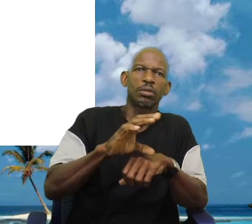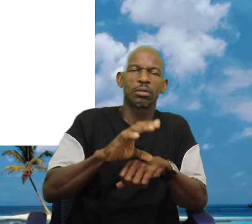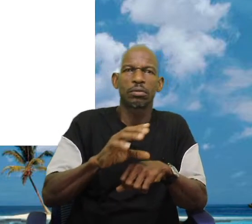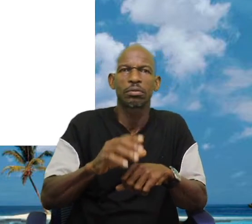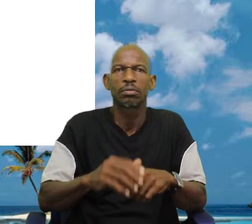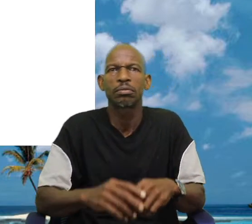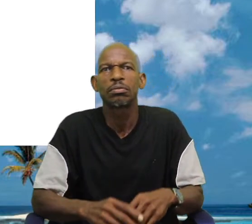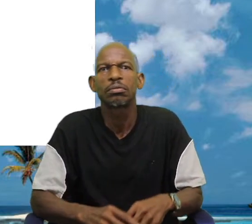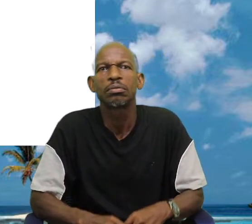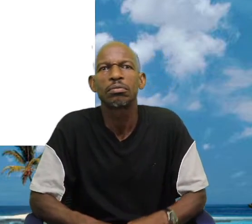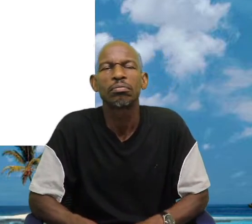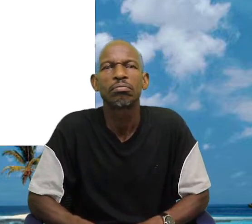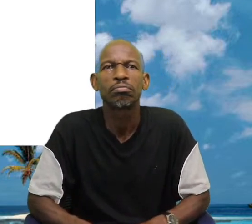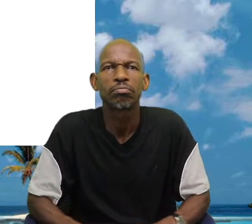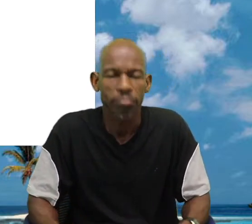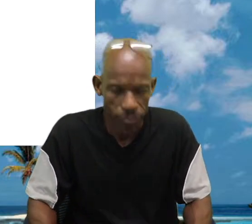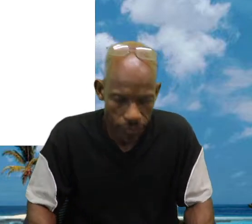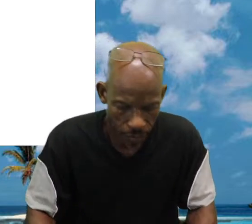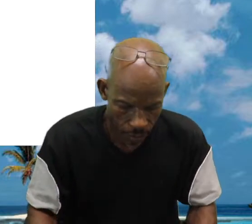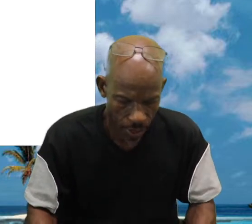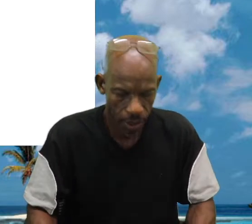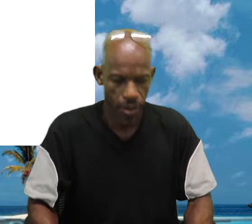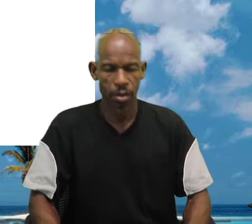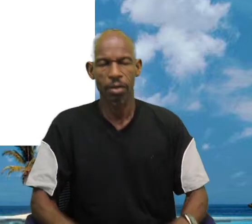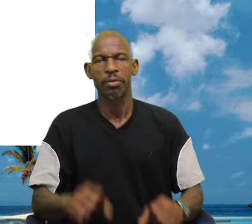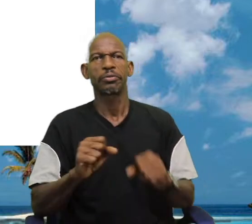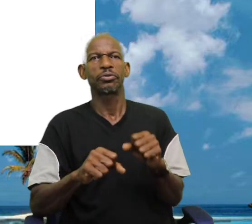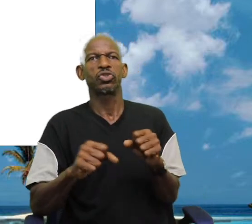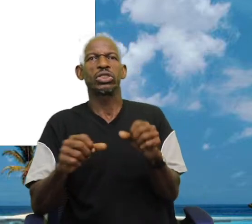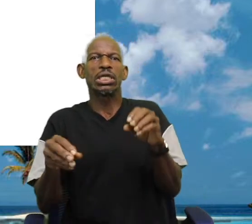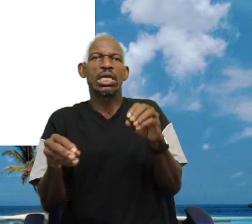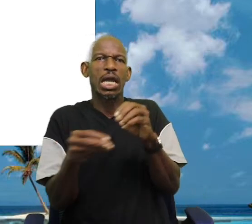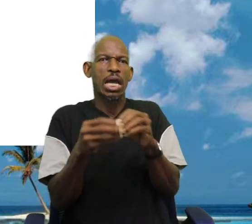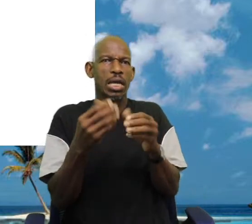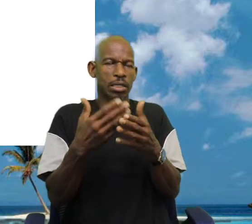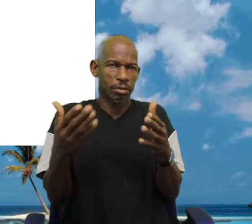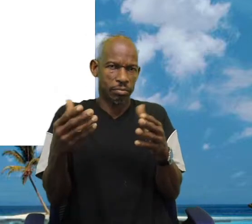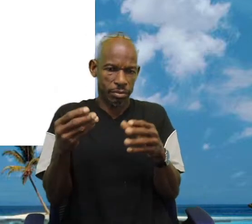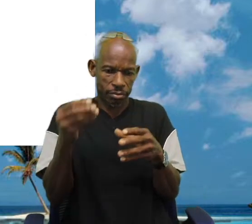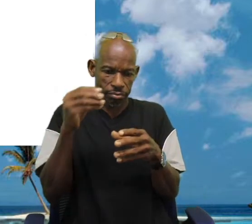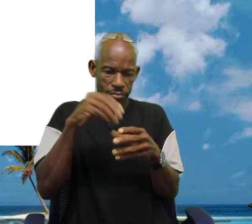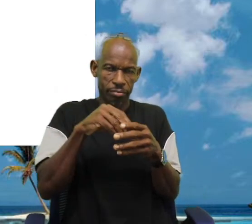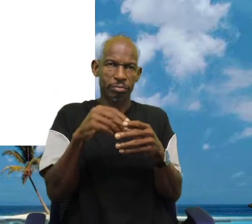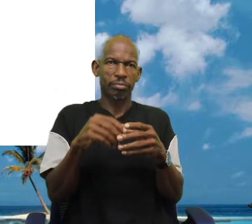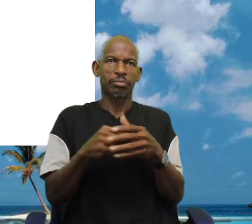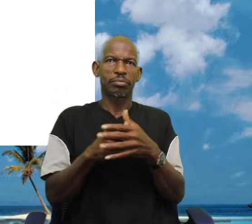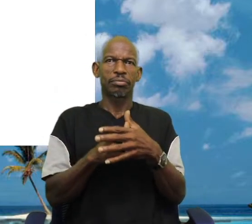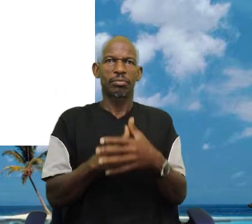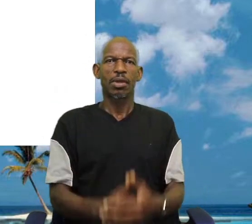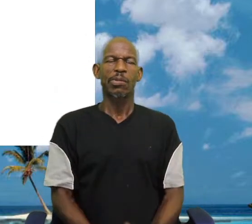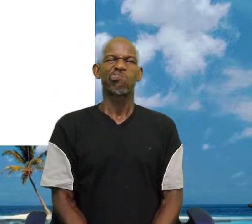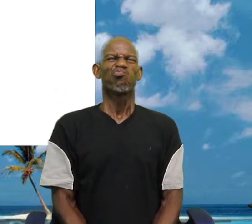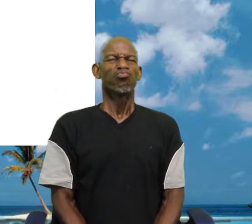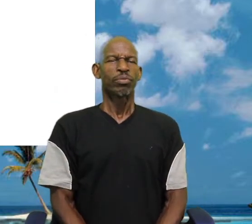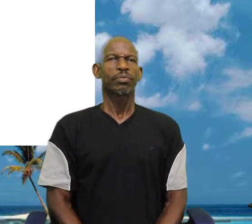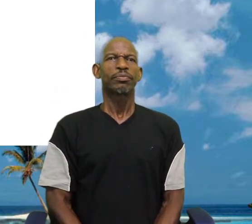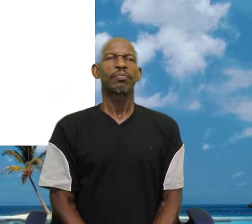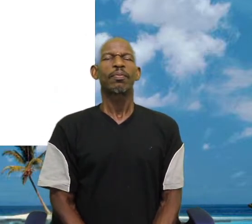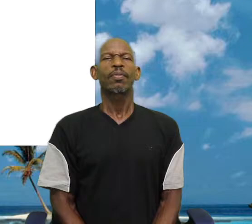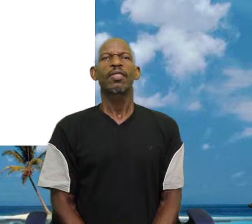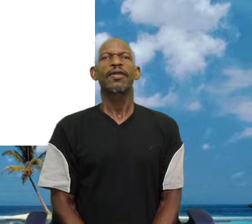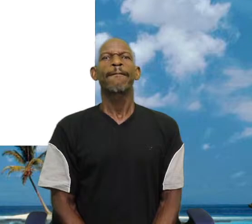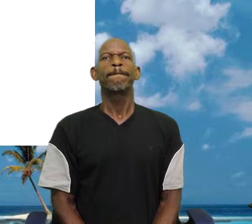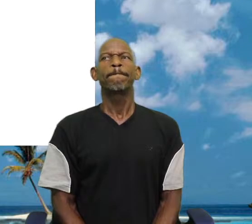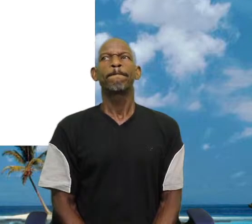So she added something to our order of words. She gave me another way of writing.